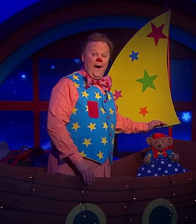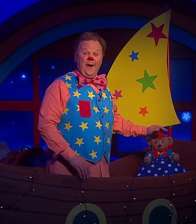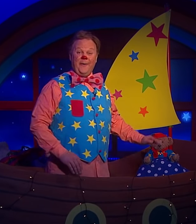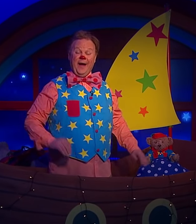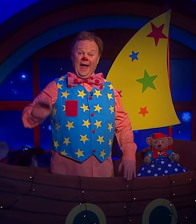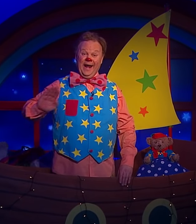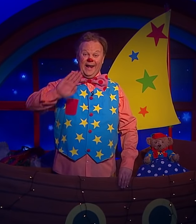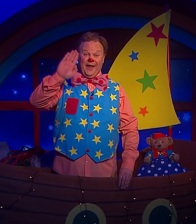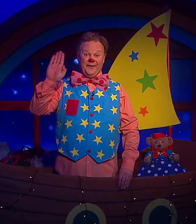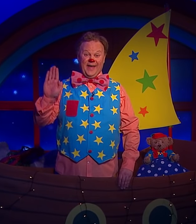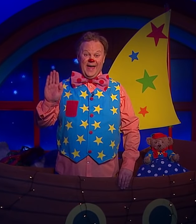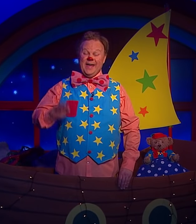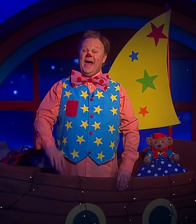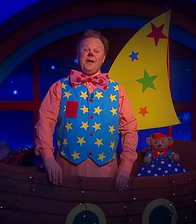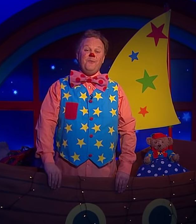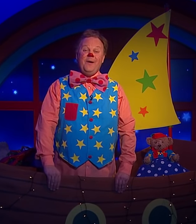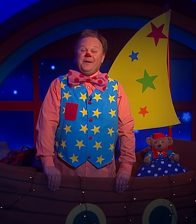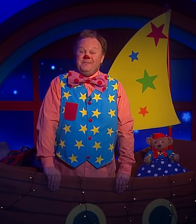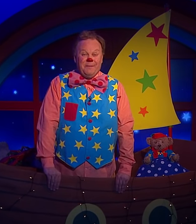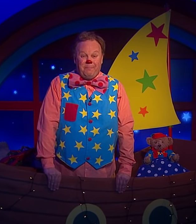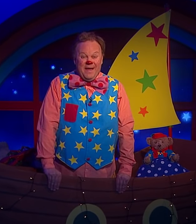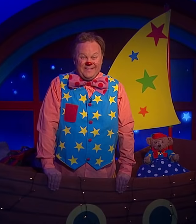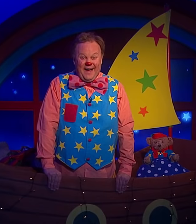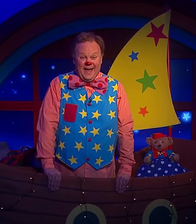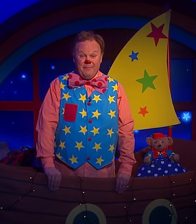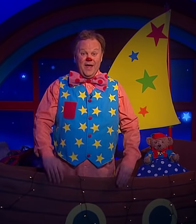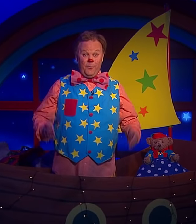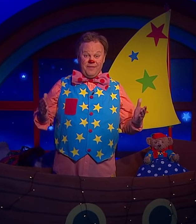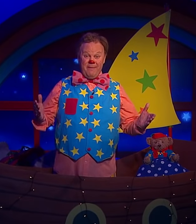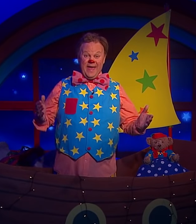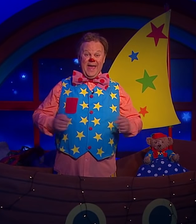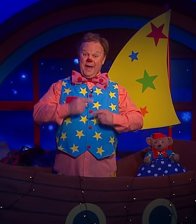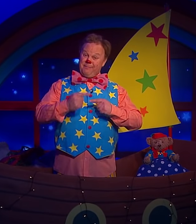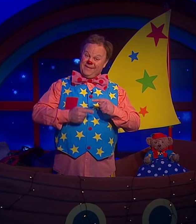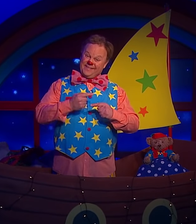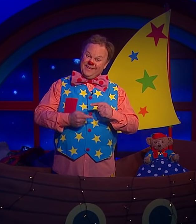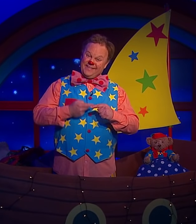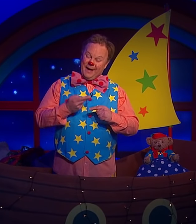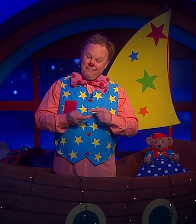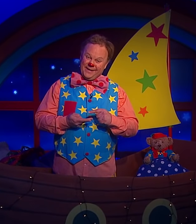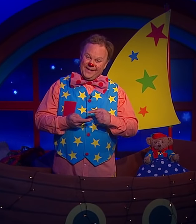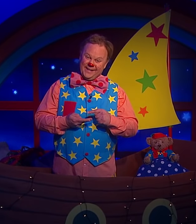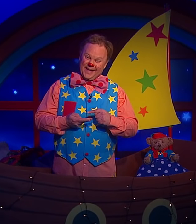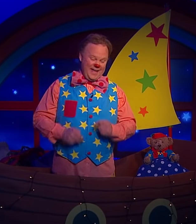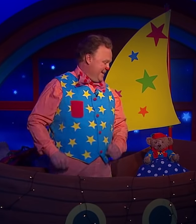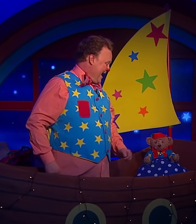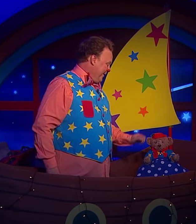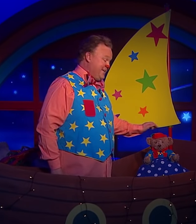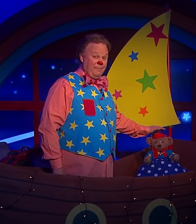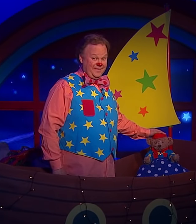Oh, hello there, and welcome to Bedtime with me, Mr. Tumble. Now, Tumble Ted